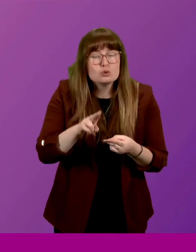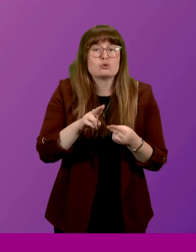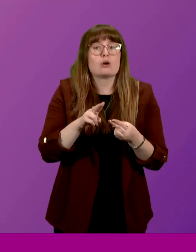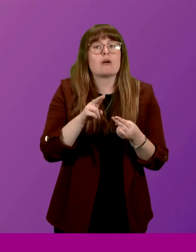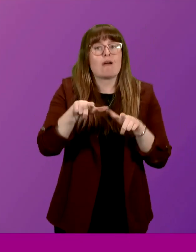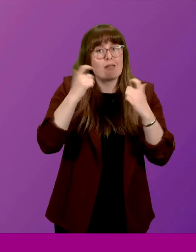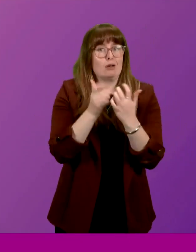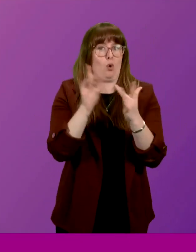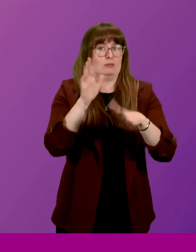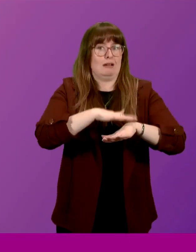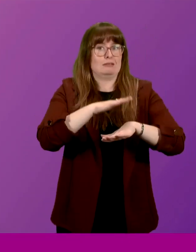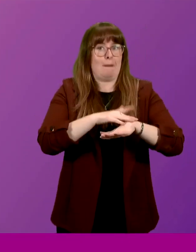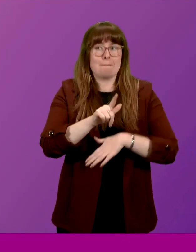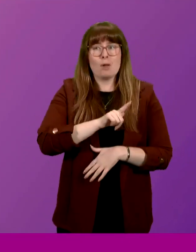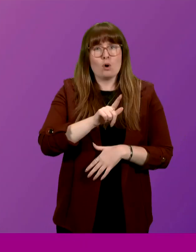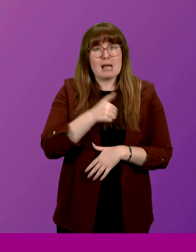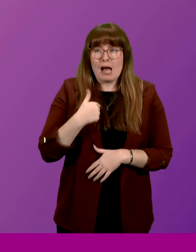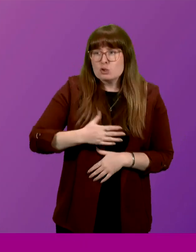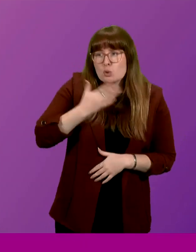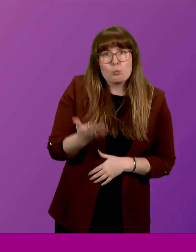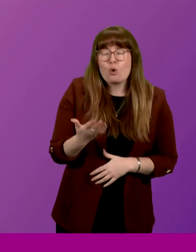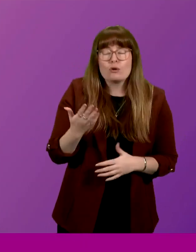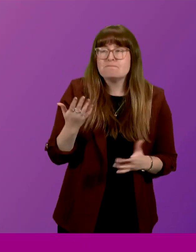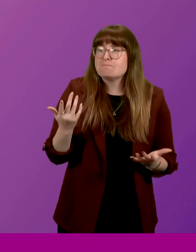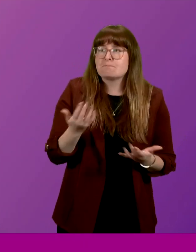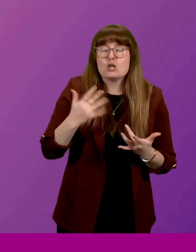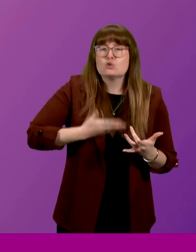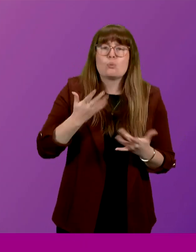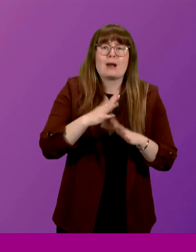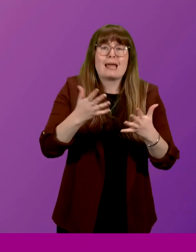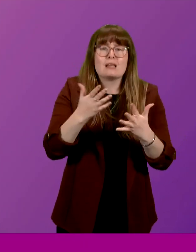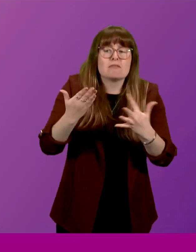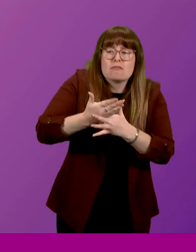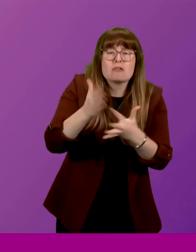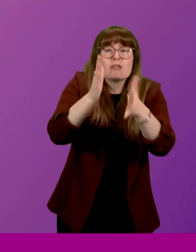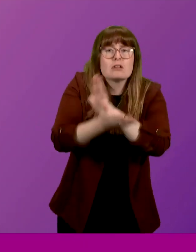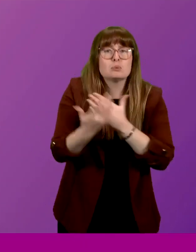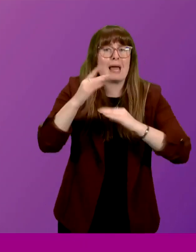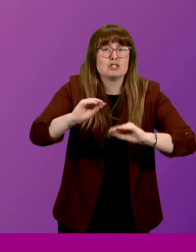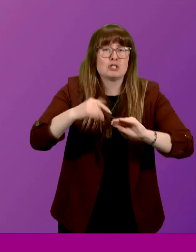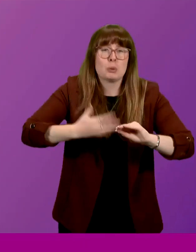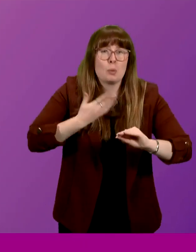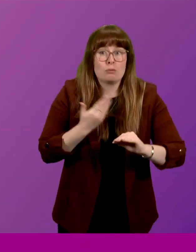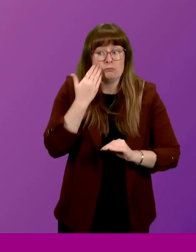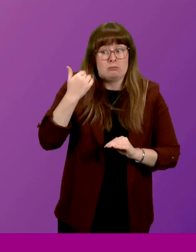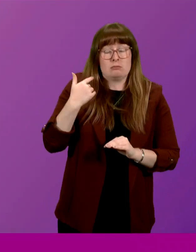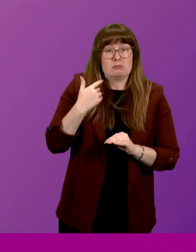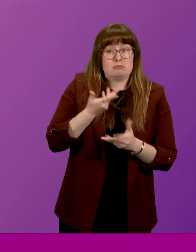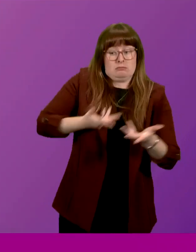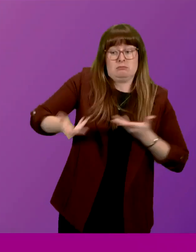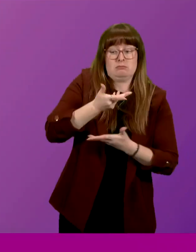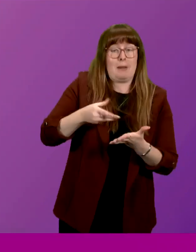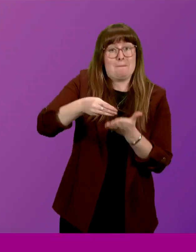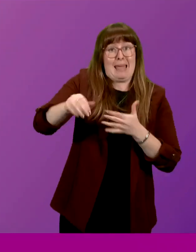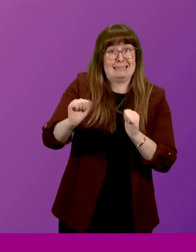time, because I don't want there to be any disruption to education. We've just managed to negotiate a pay deal with